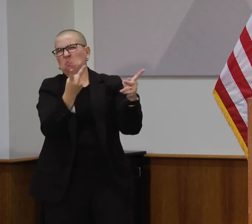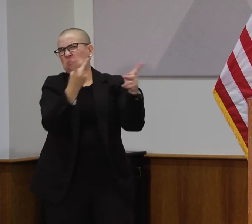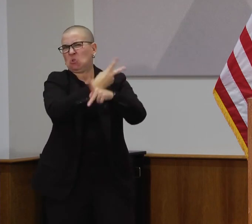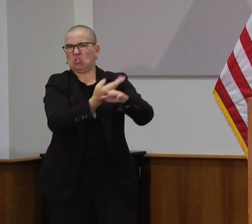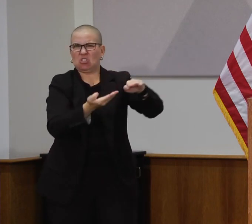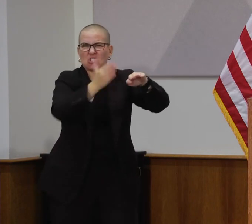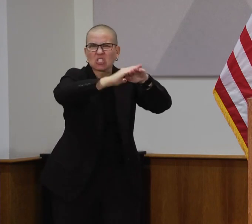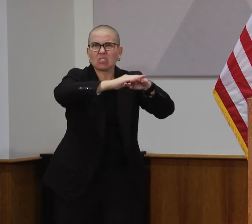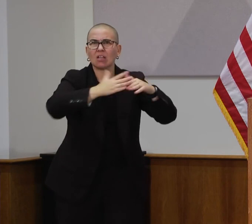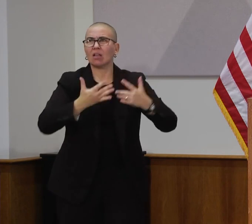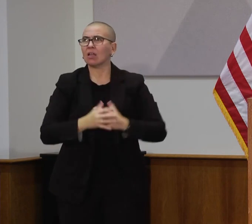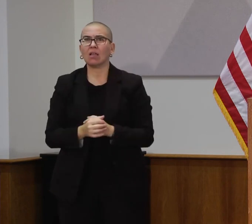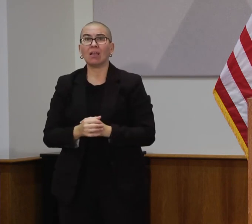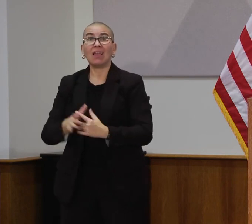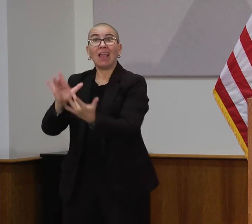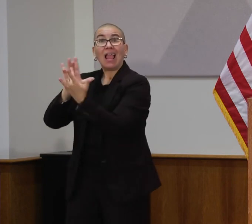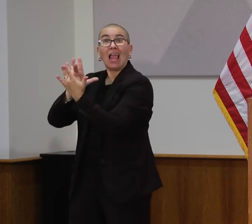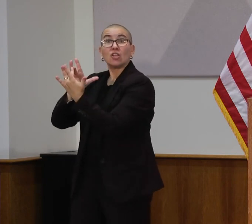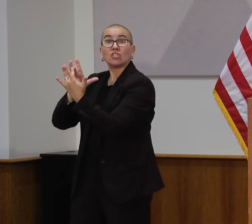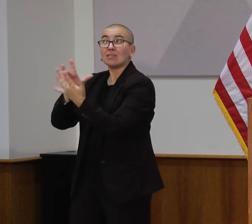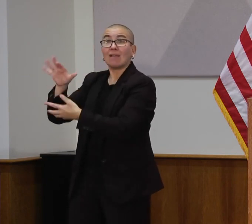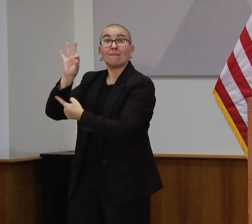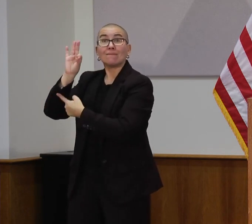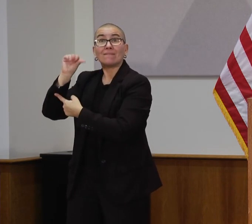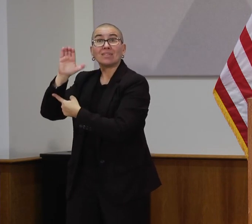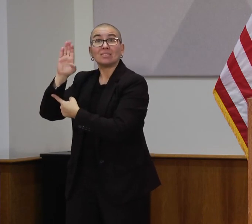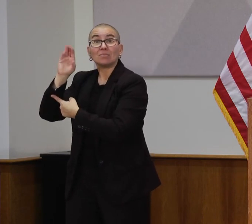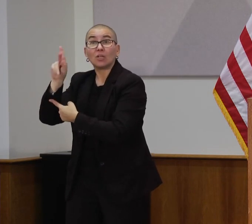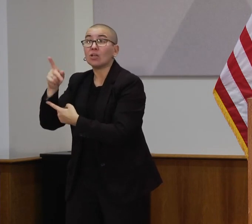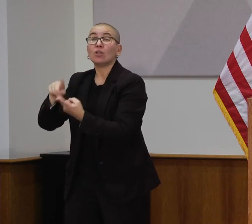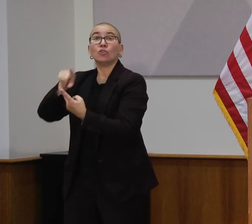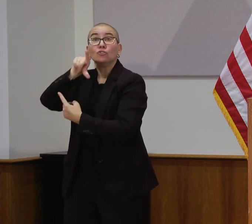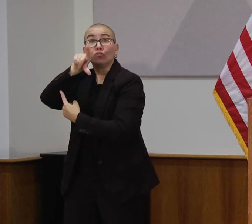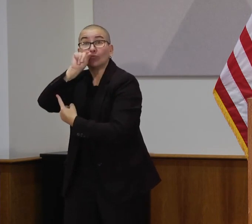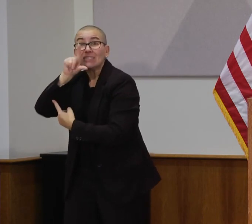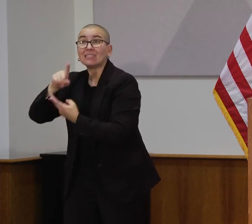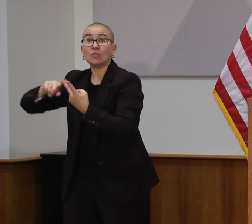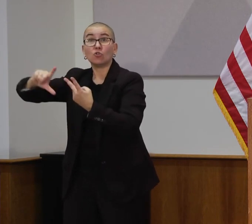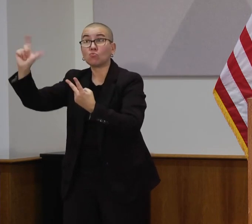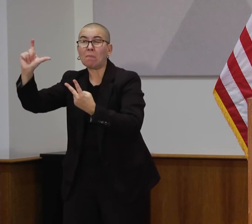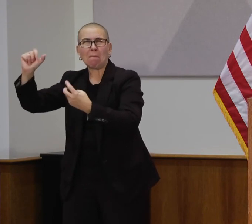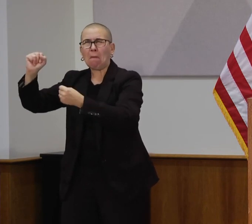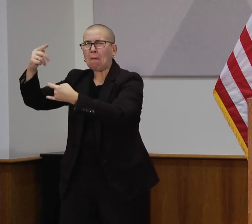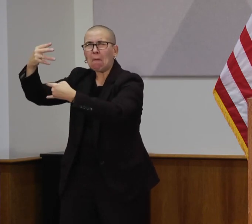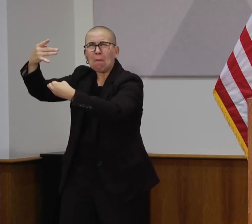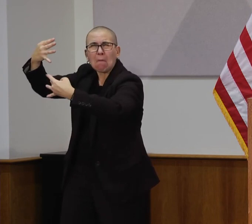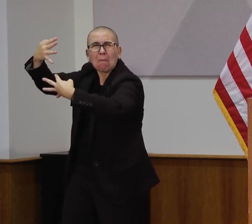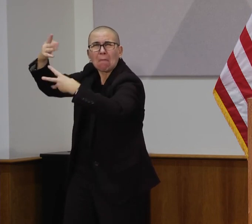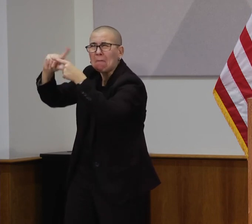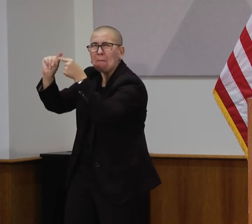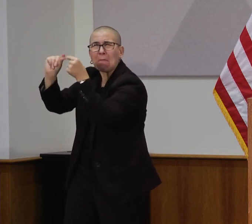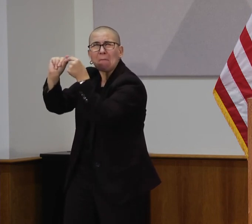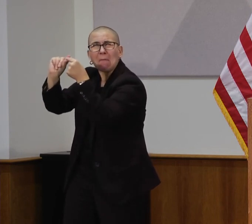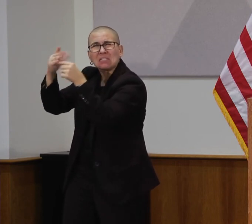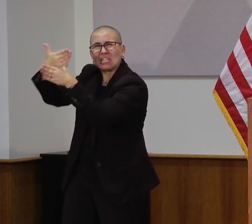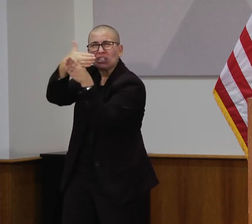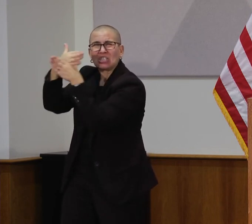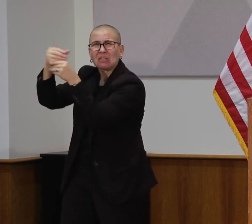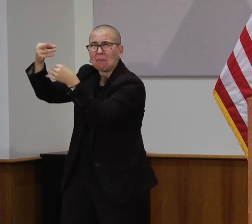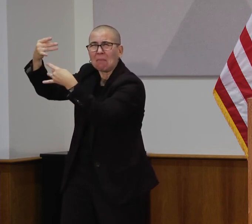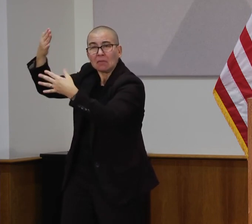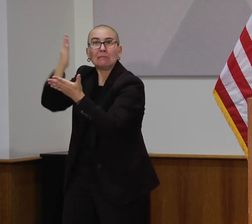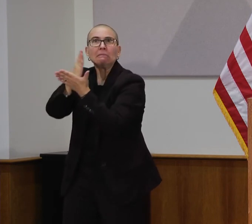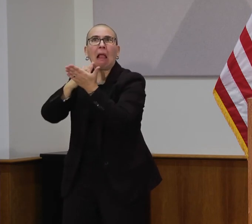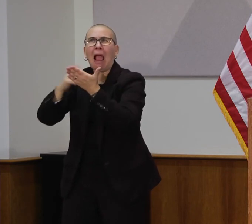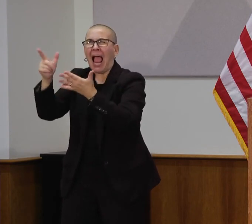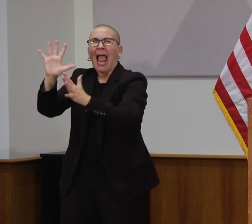that, the internet, Facebook, Twitter are full, overwhelming amount of information and sometimes misinformation. So I understand